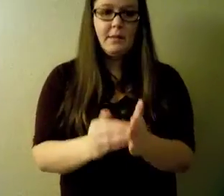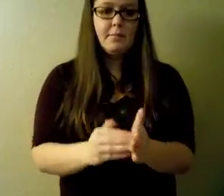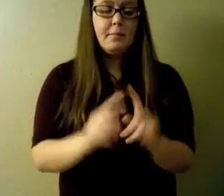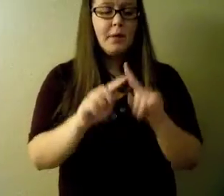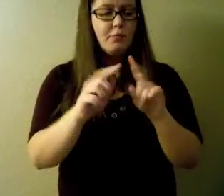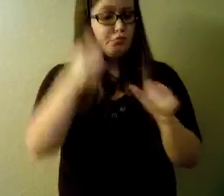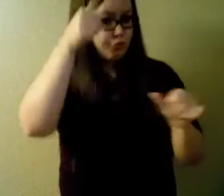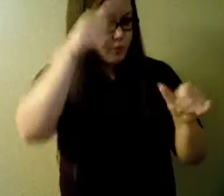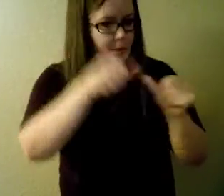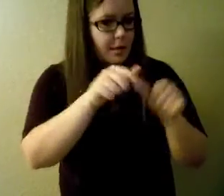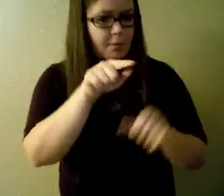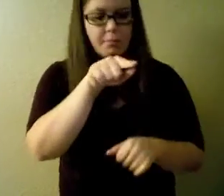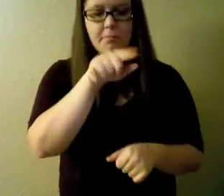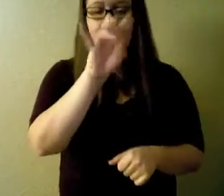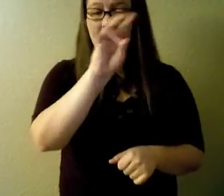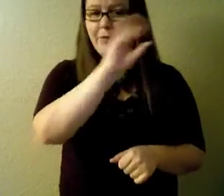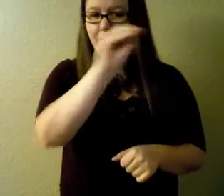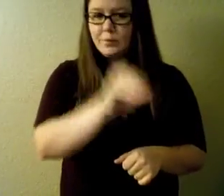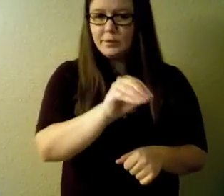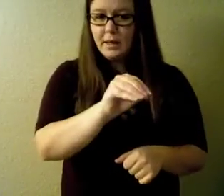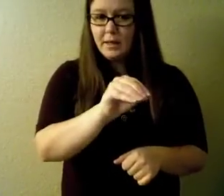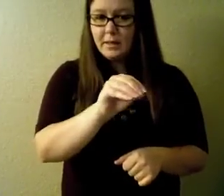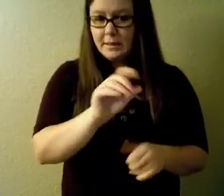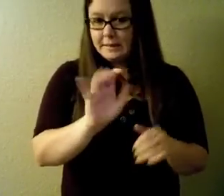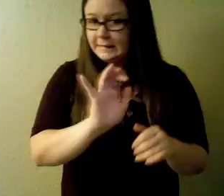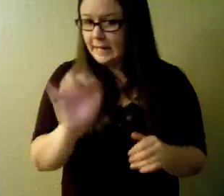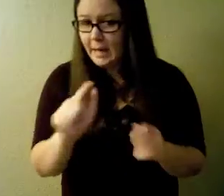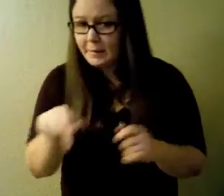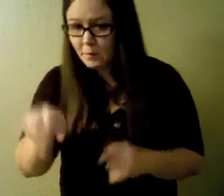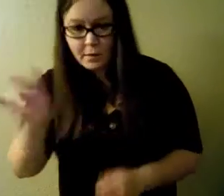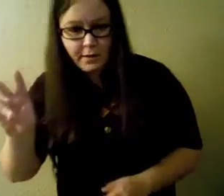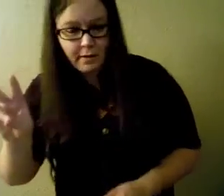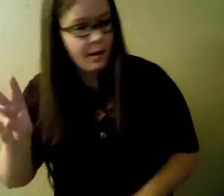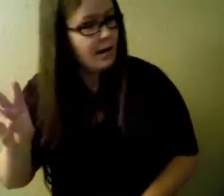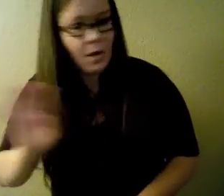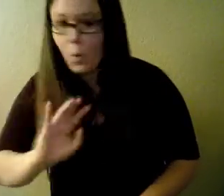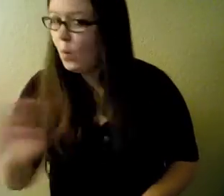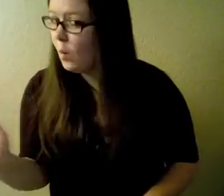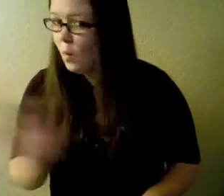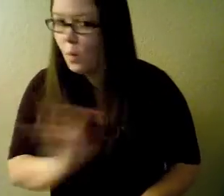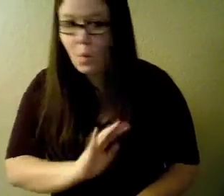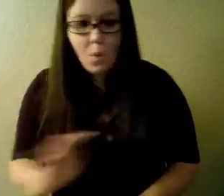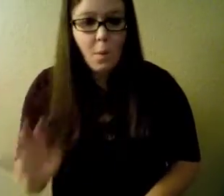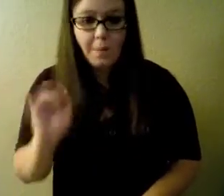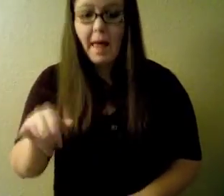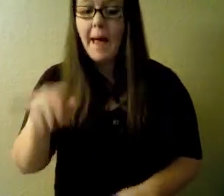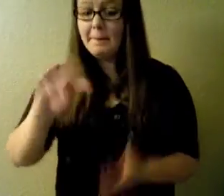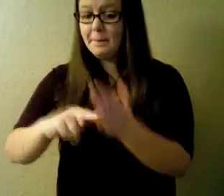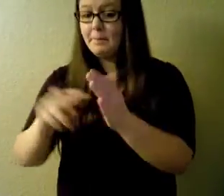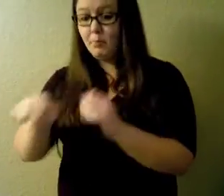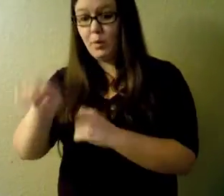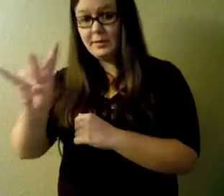or 0.70. That's 70%. 7% means 7 out of